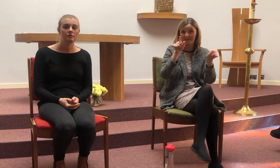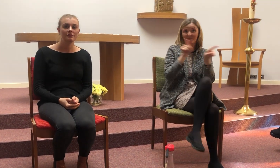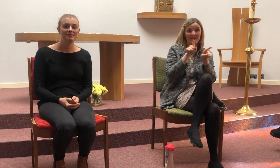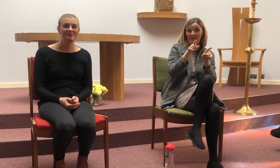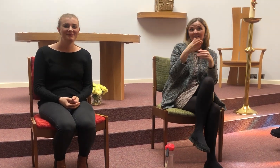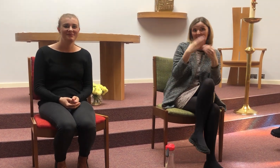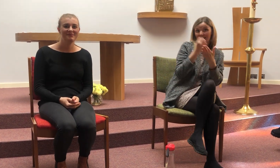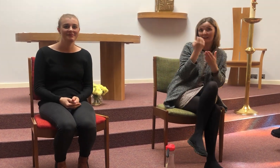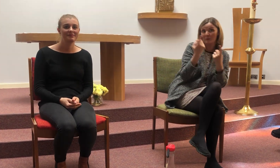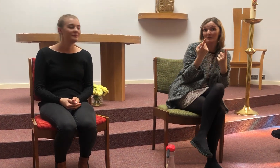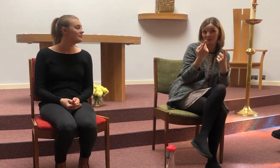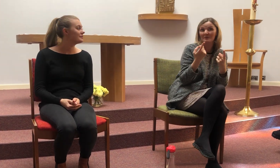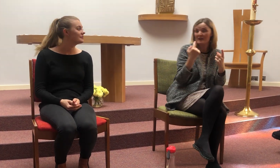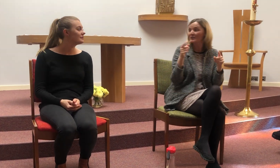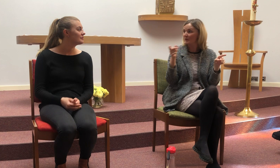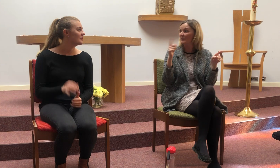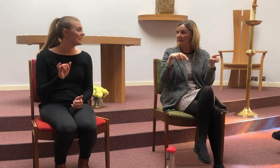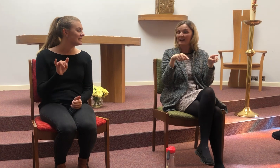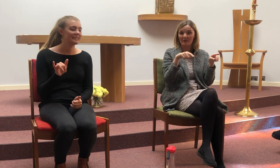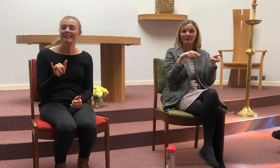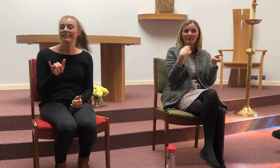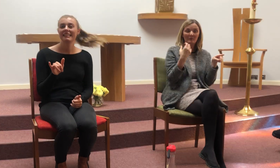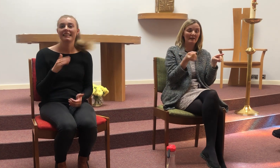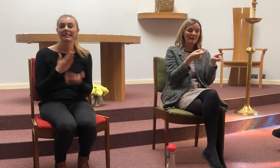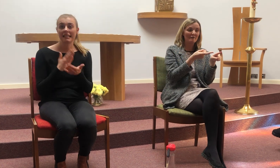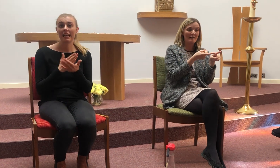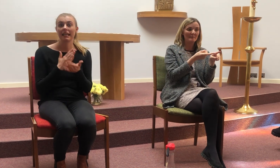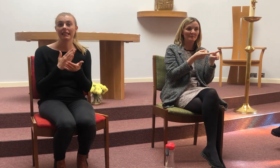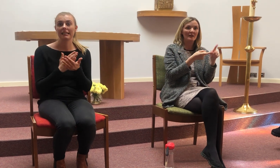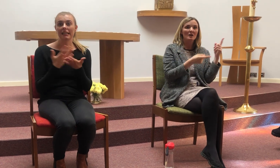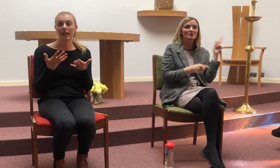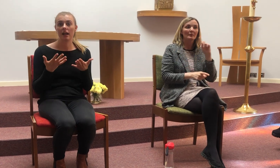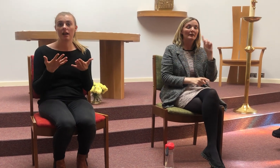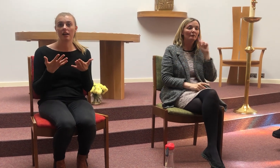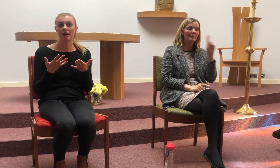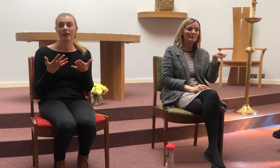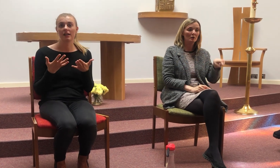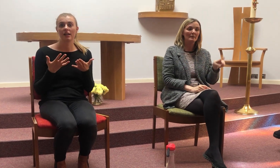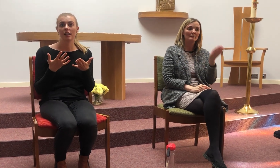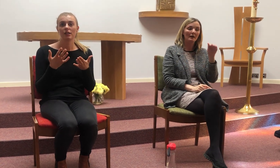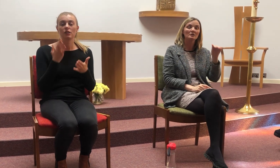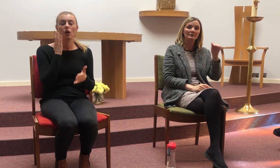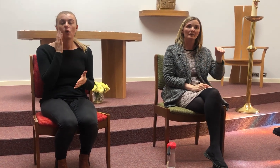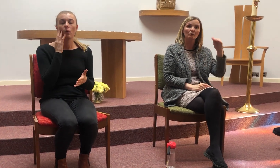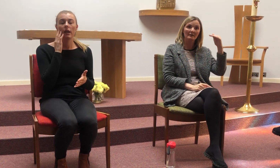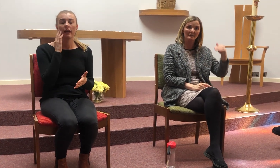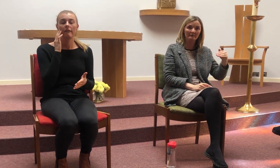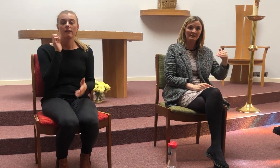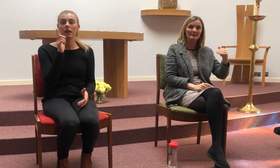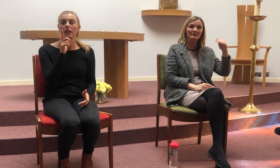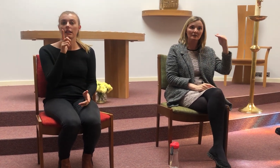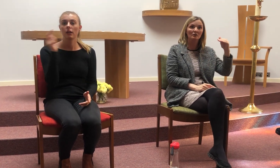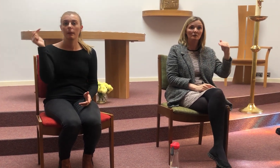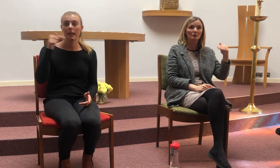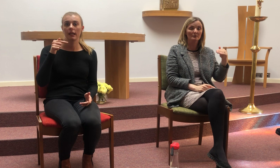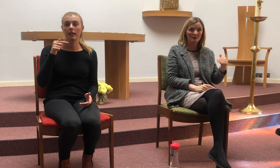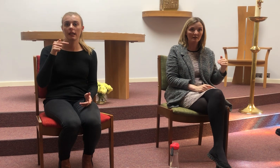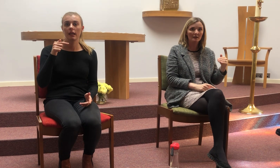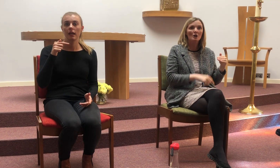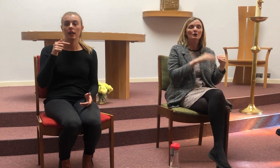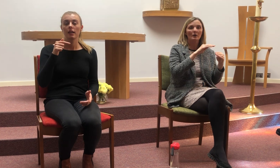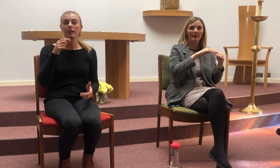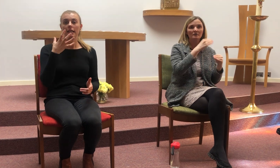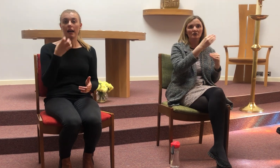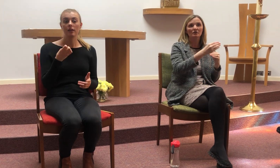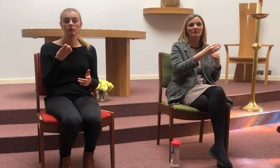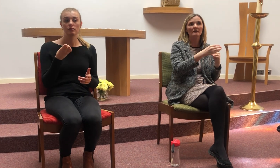qualifications. Yeah, that's exactly what we do. So we have so when hearing people come in, part of the criteria is that if you don't